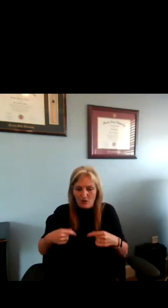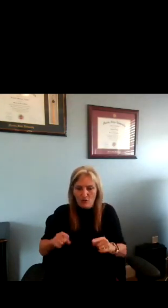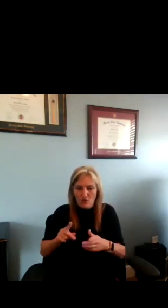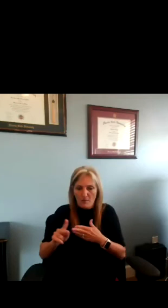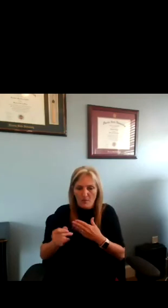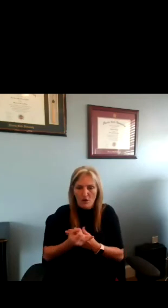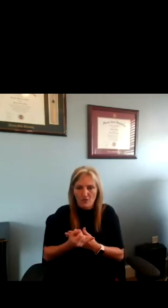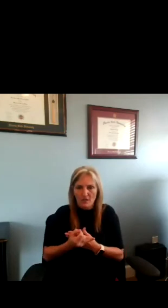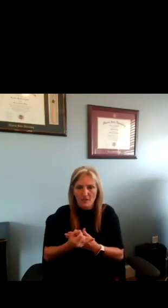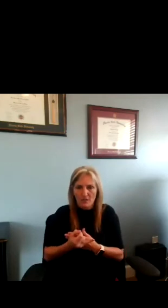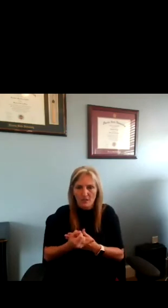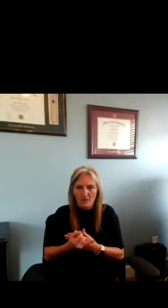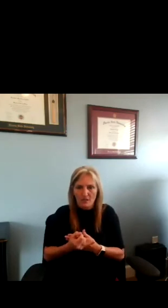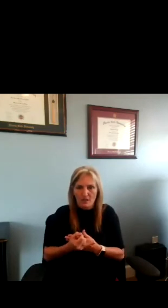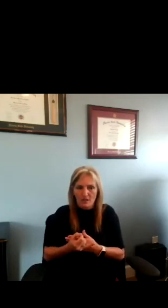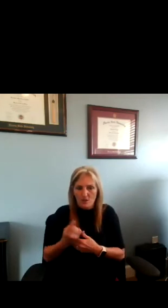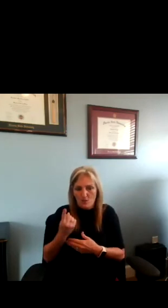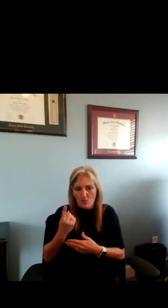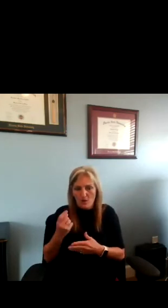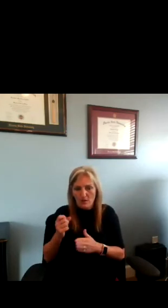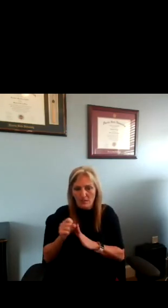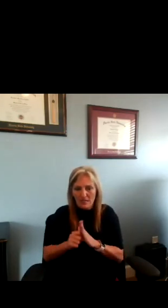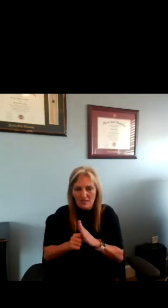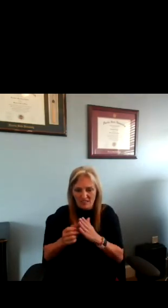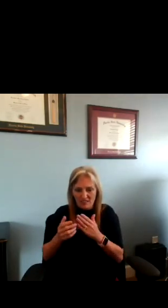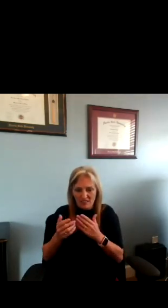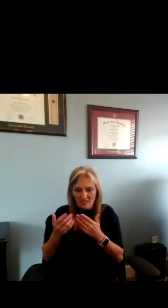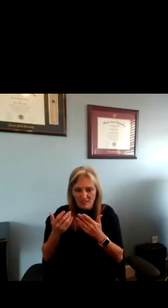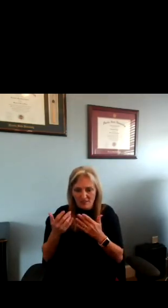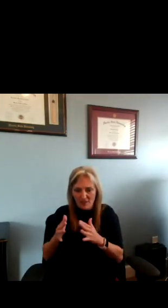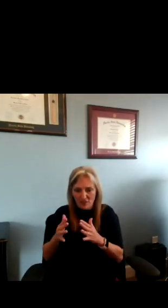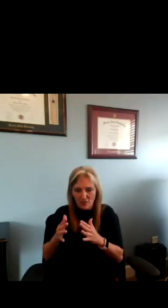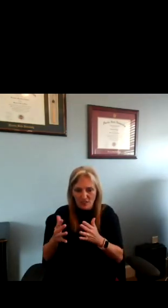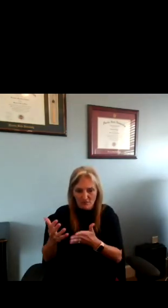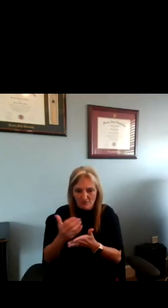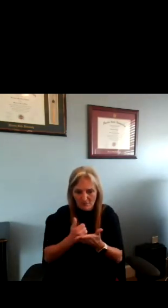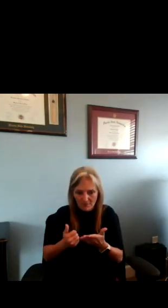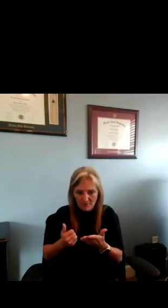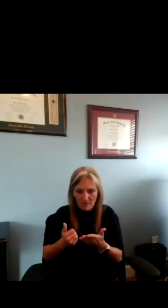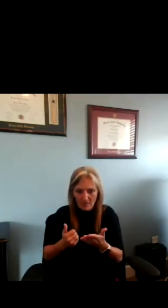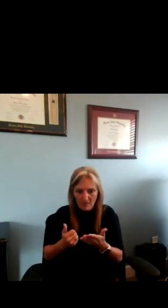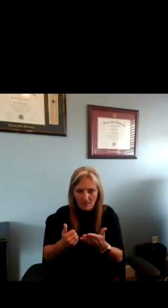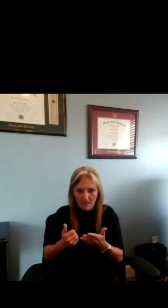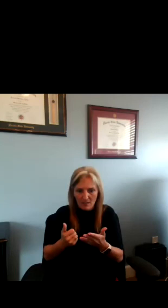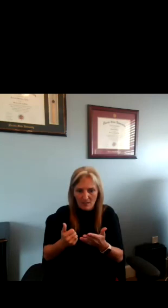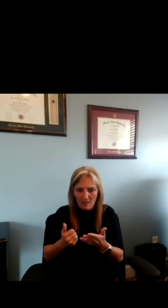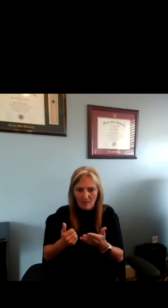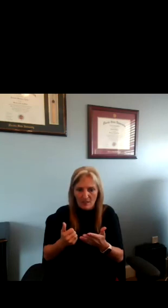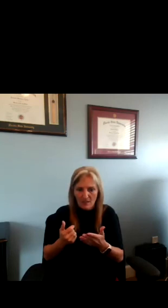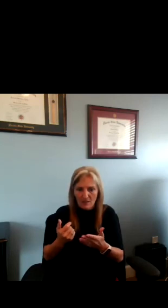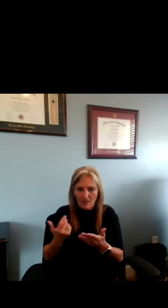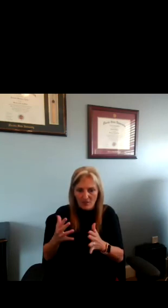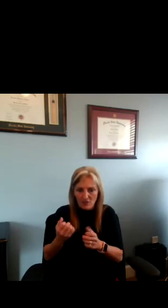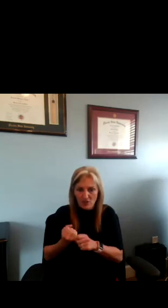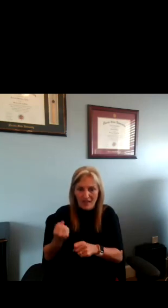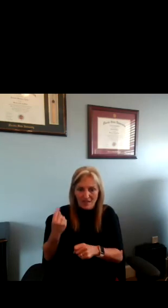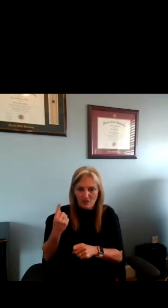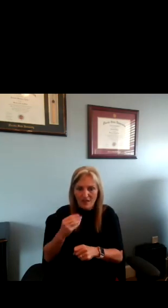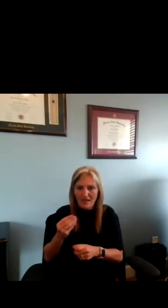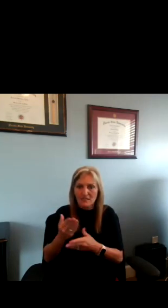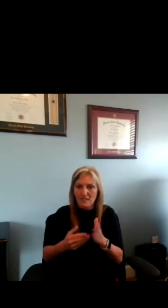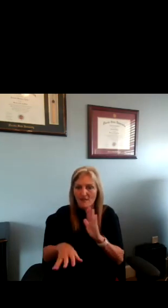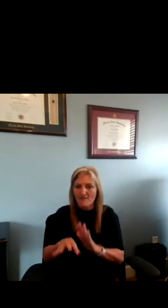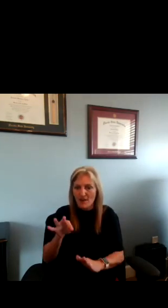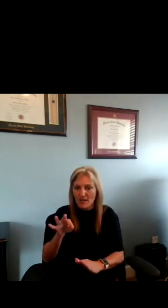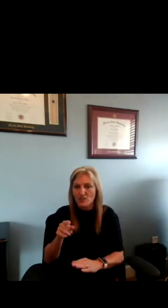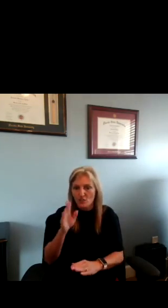are just now finishing the analysis of data from the first climate survey last year, and some of the findings you're going to hear about on our two panels